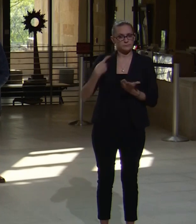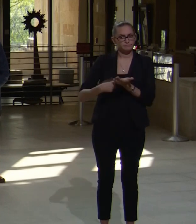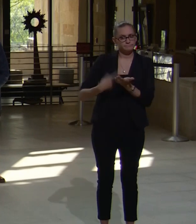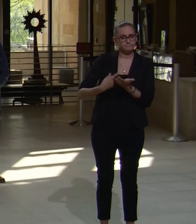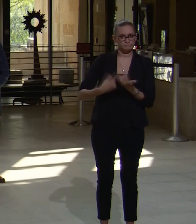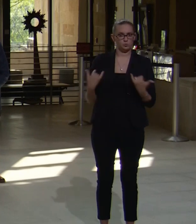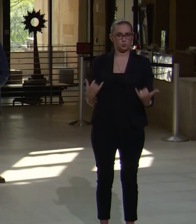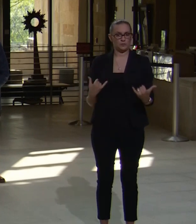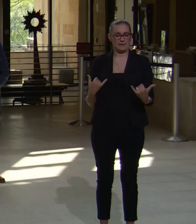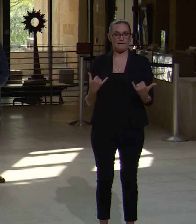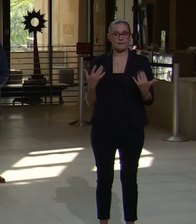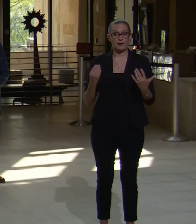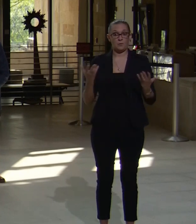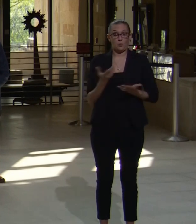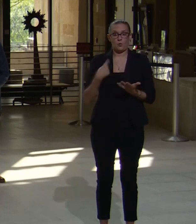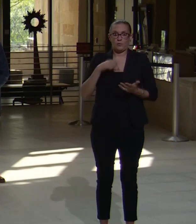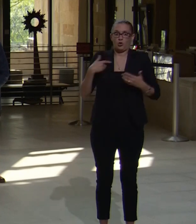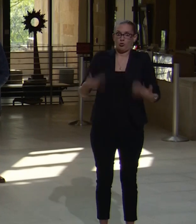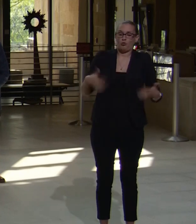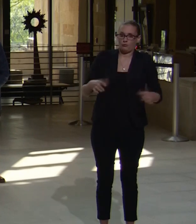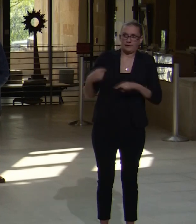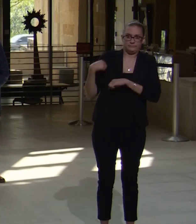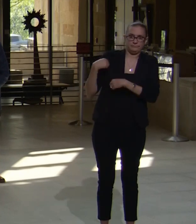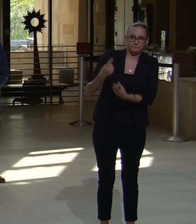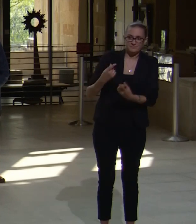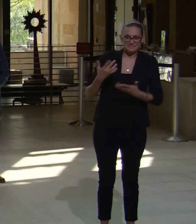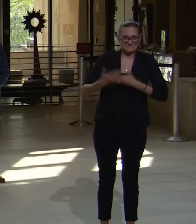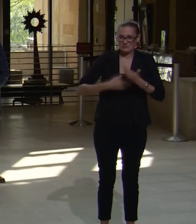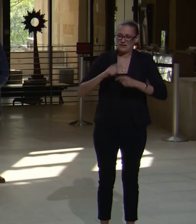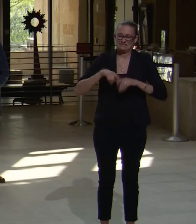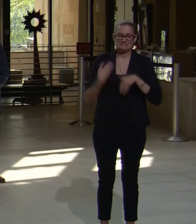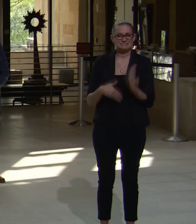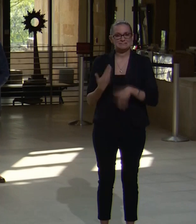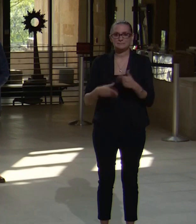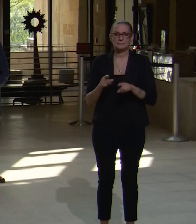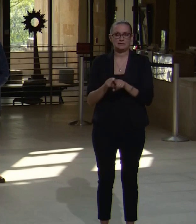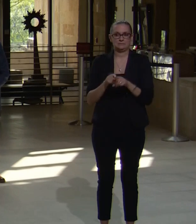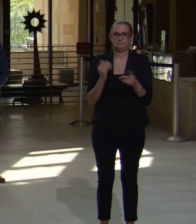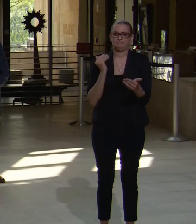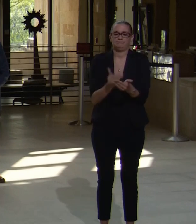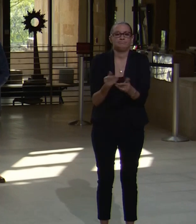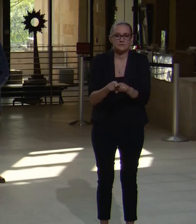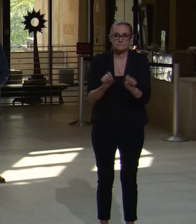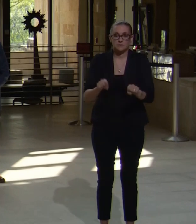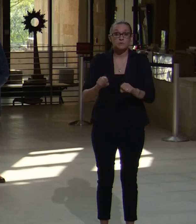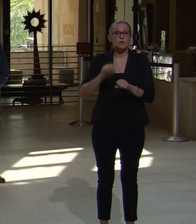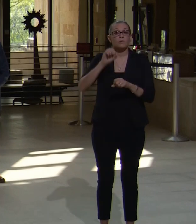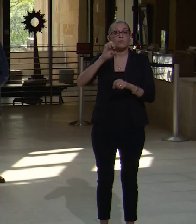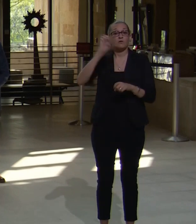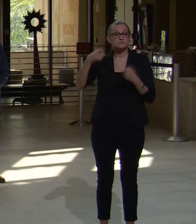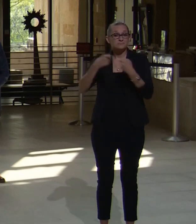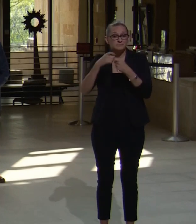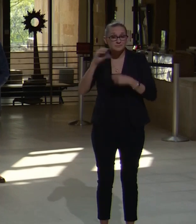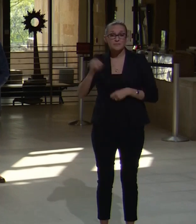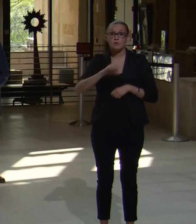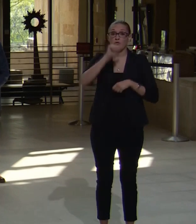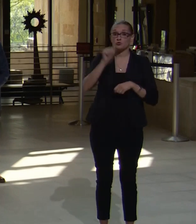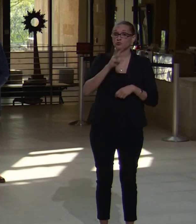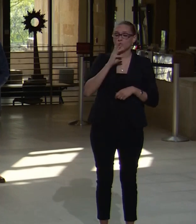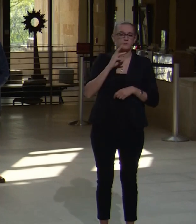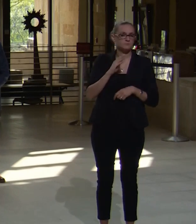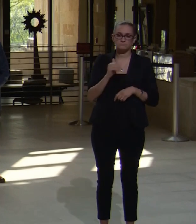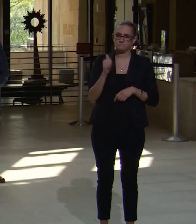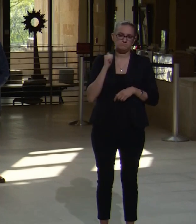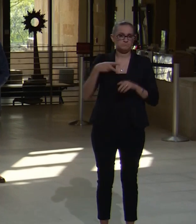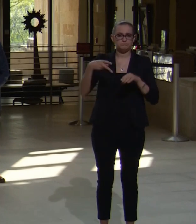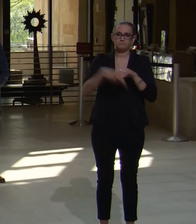forward today, and what we have already done, tries to get us as close as we can. Austin Energy and Austin Water will not be cutting off